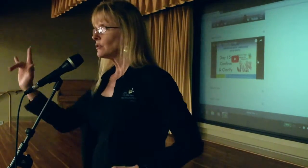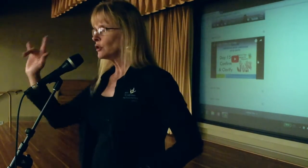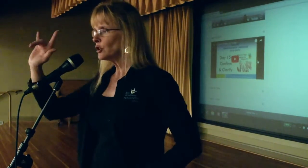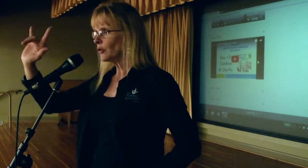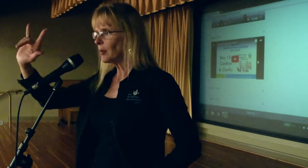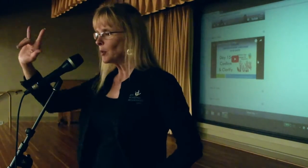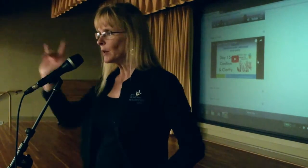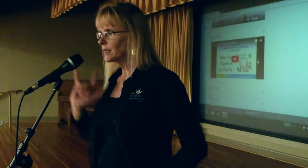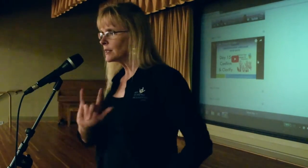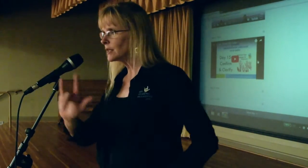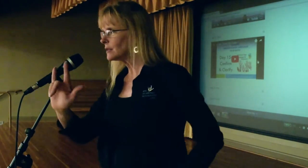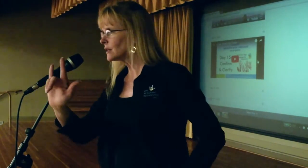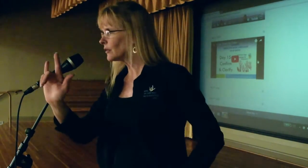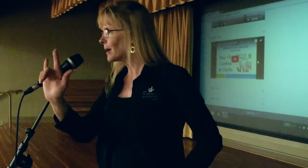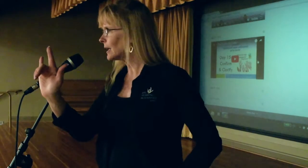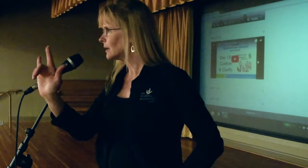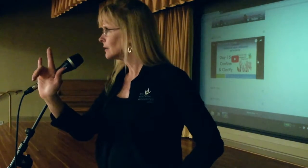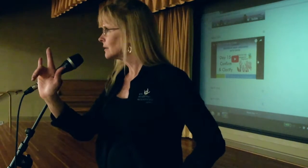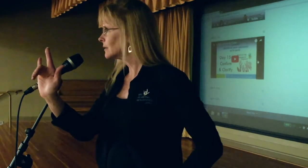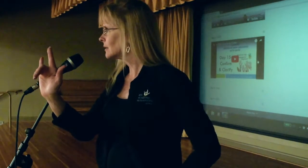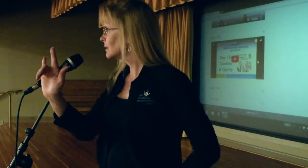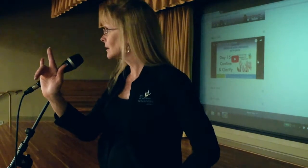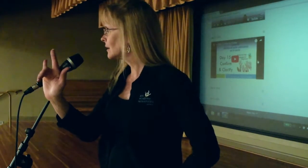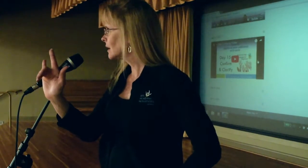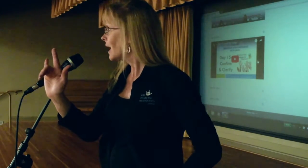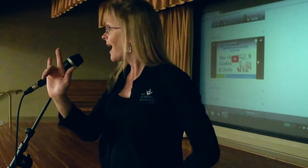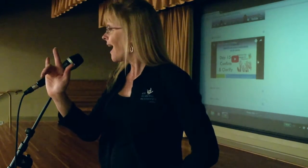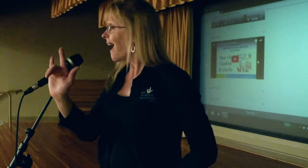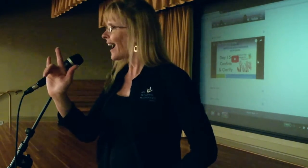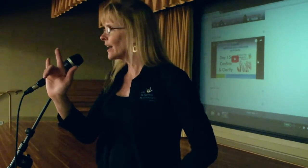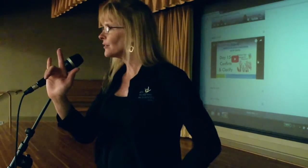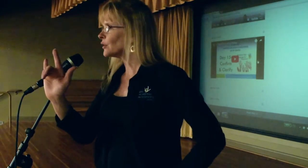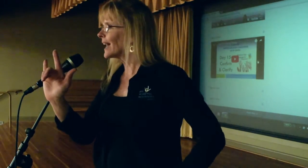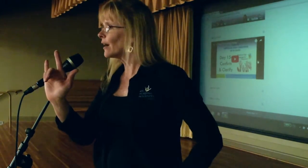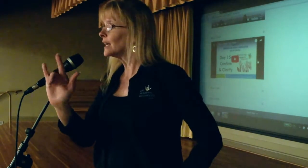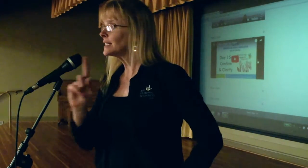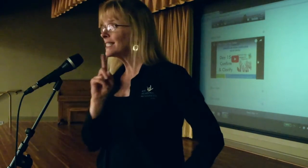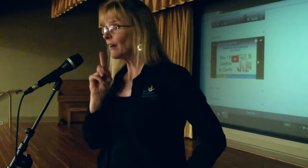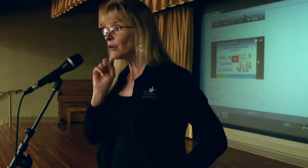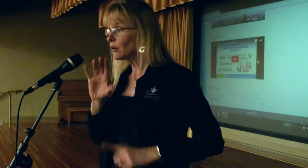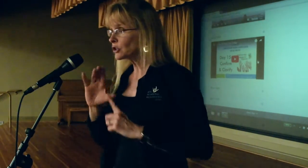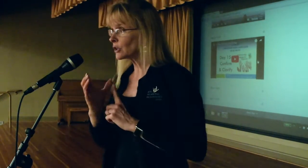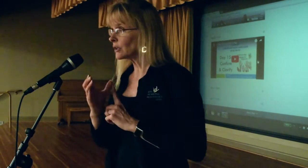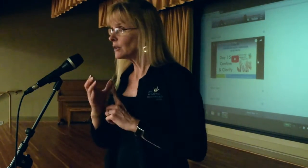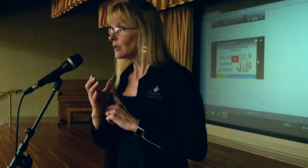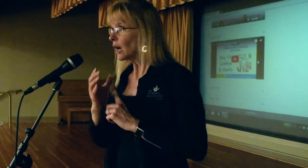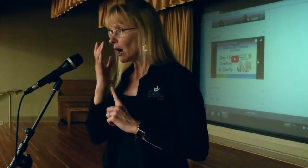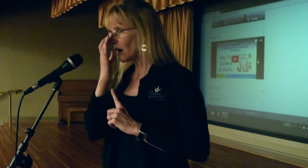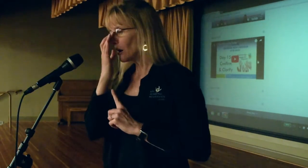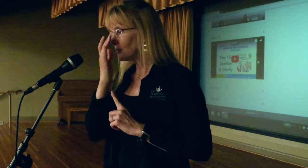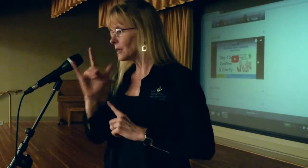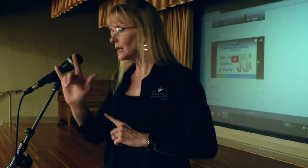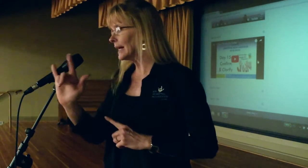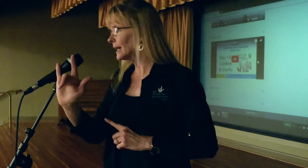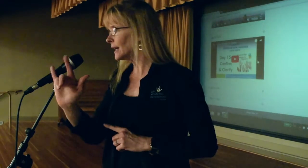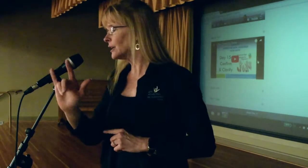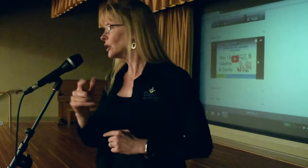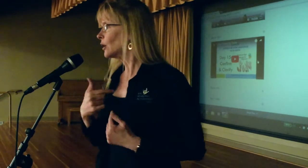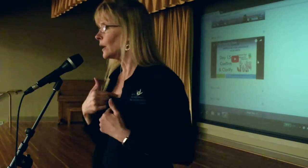do you remember what this is, everybody? I love you. I love you. I love you. Now, in deaf culture, you know, in